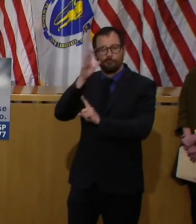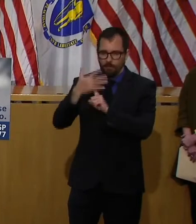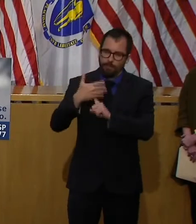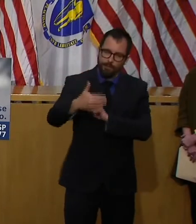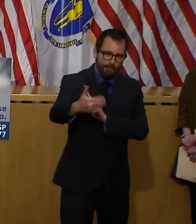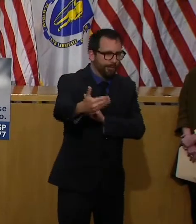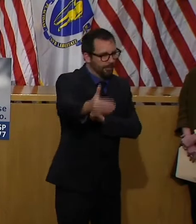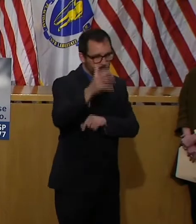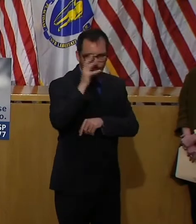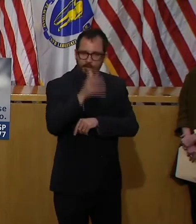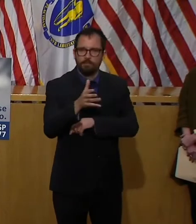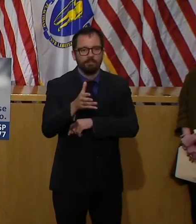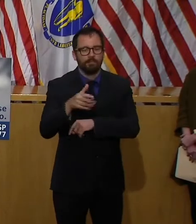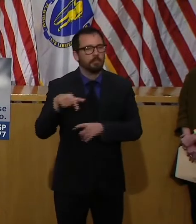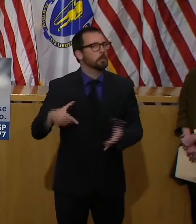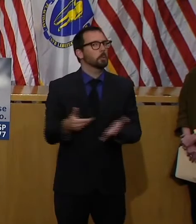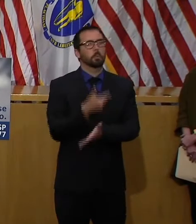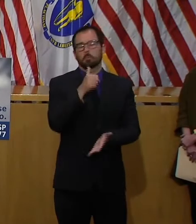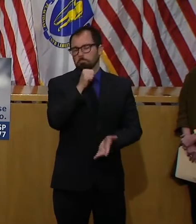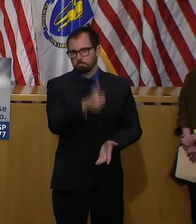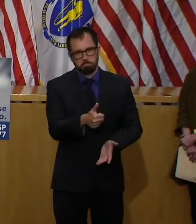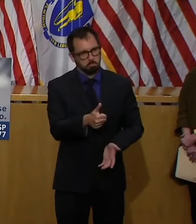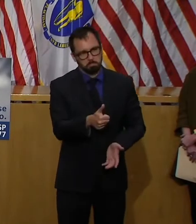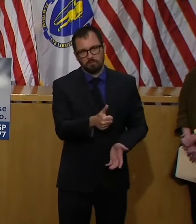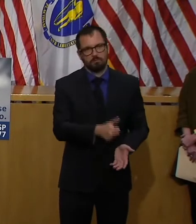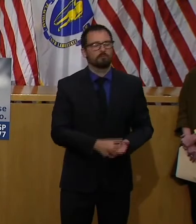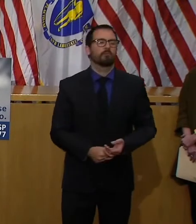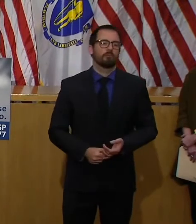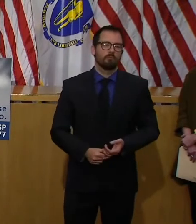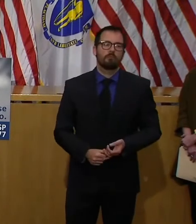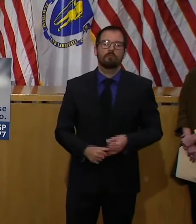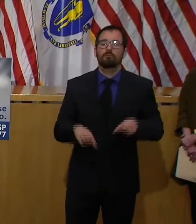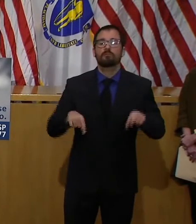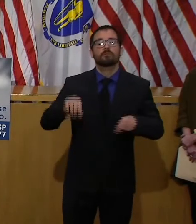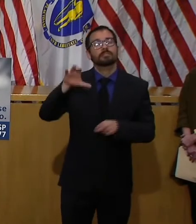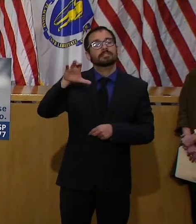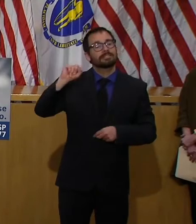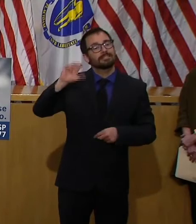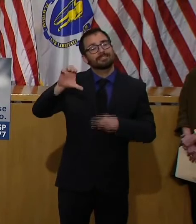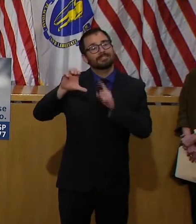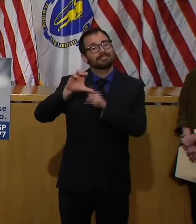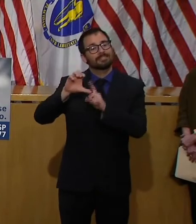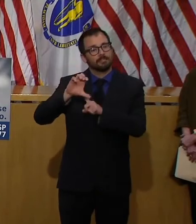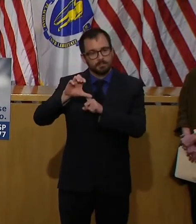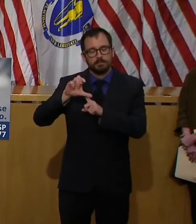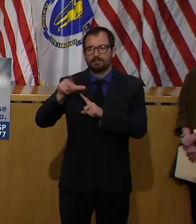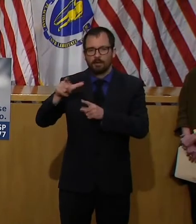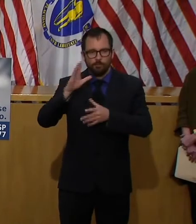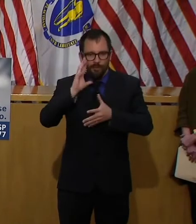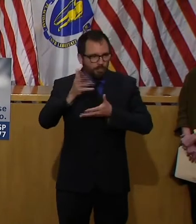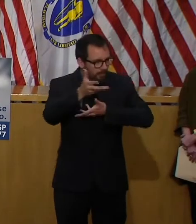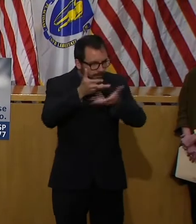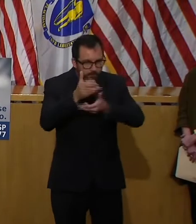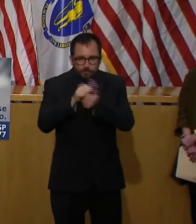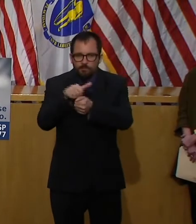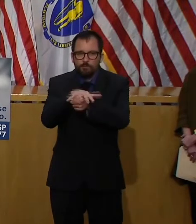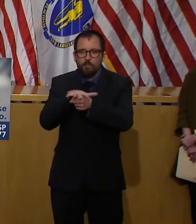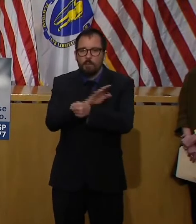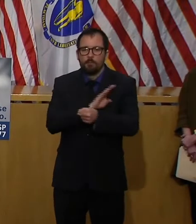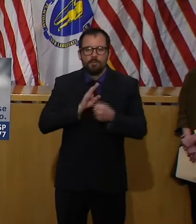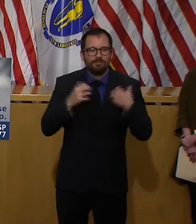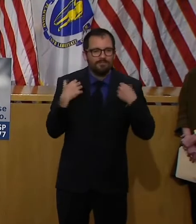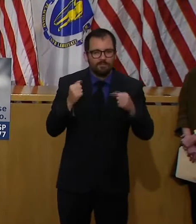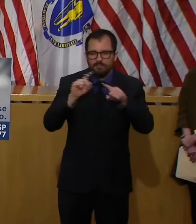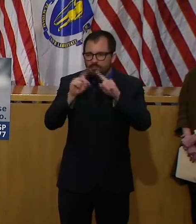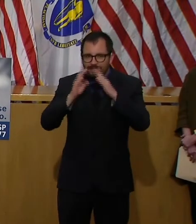activities were carried out by the local boards of health in Massachusetts and around the United States. And we're really here to serve as